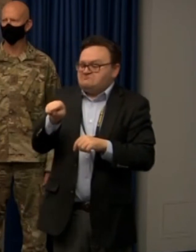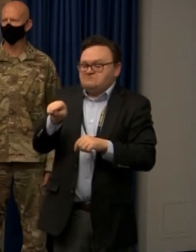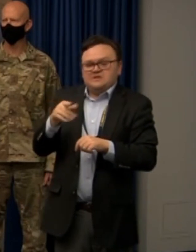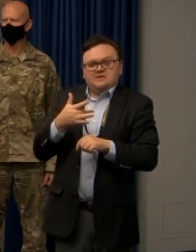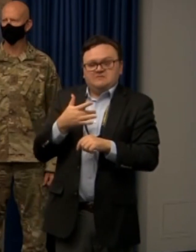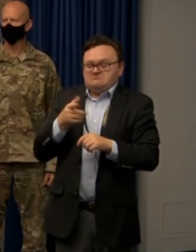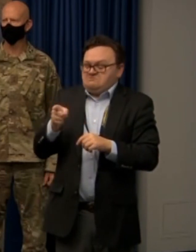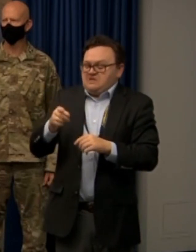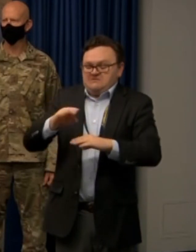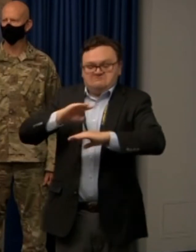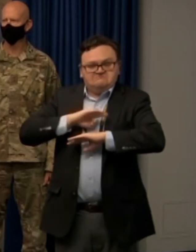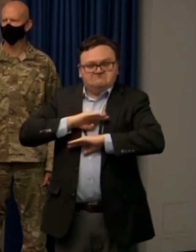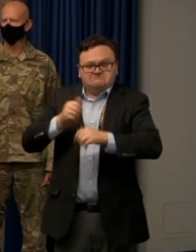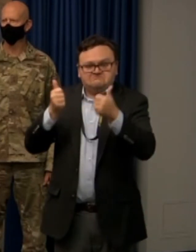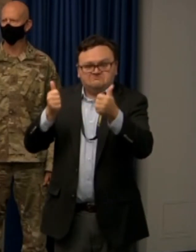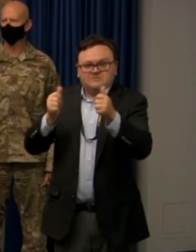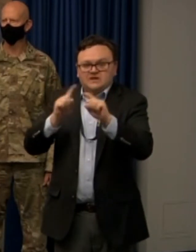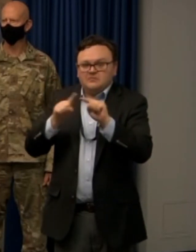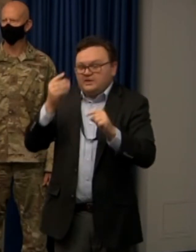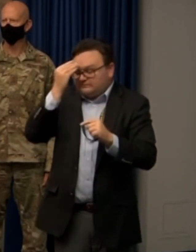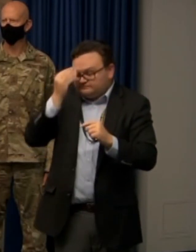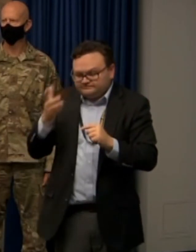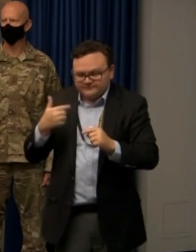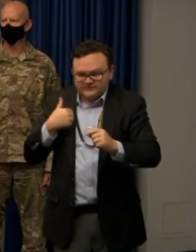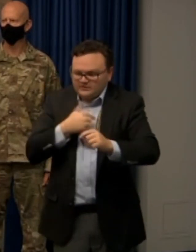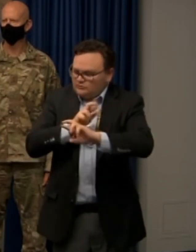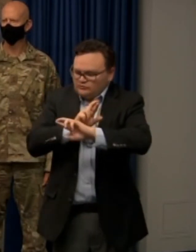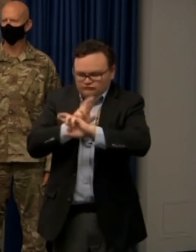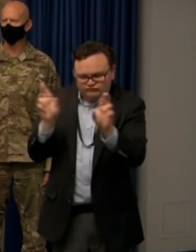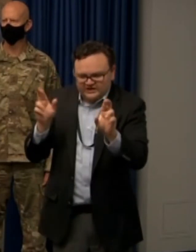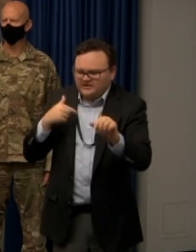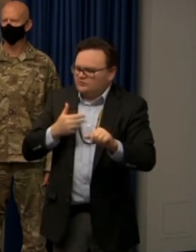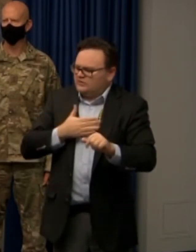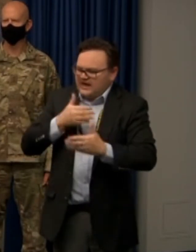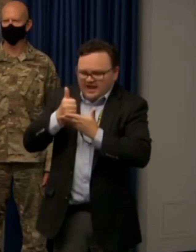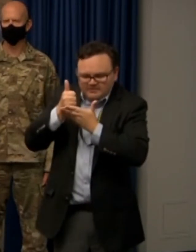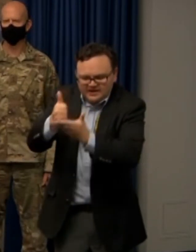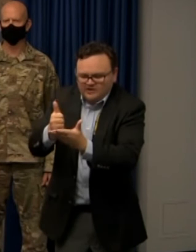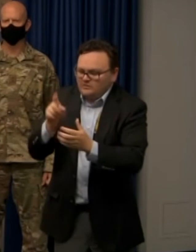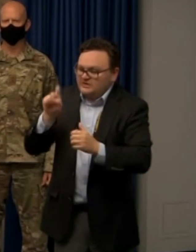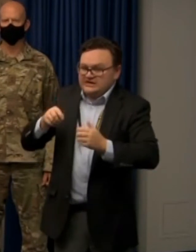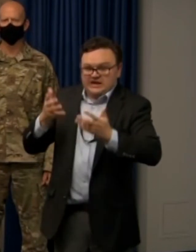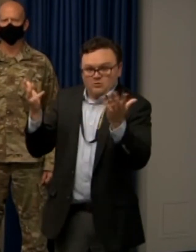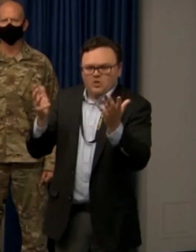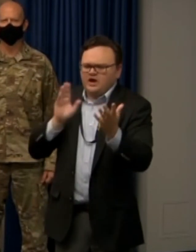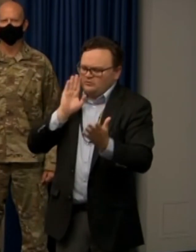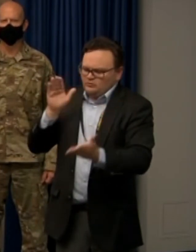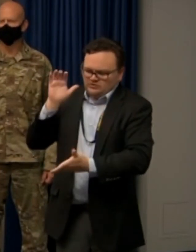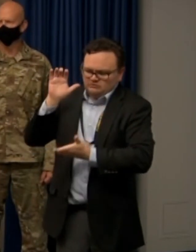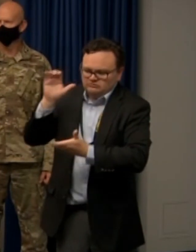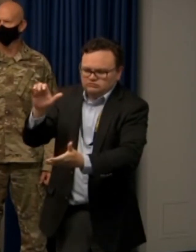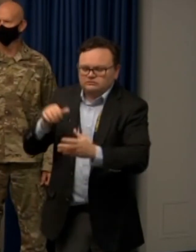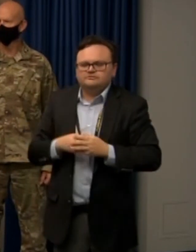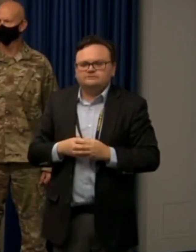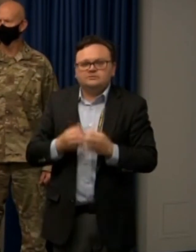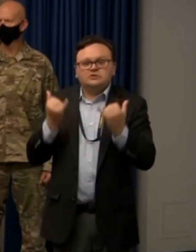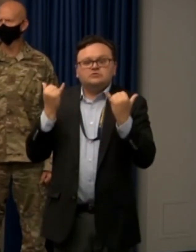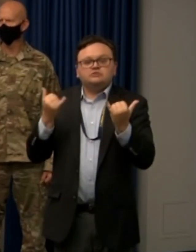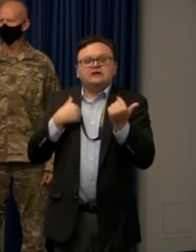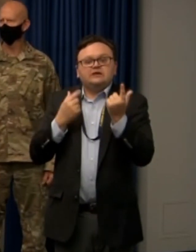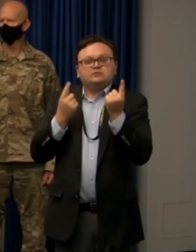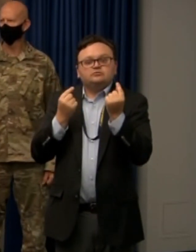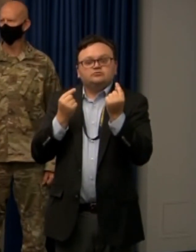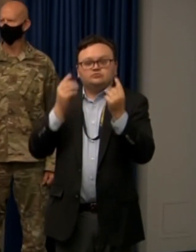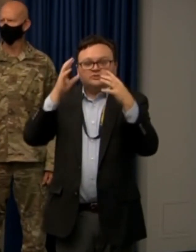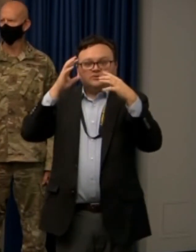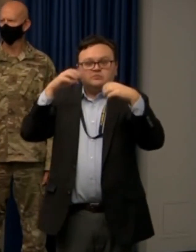know, look, whatever you need from the state, we want to be there, and we want to be helpful. I am going to be going today. The president's having